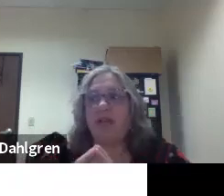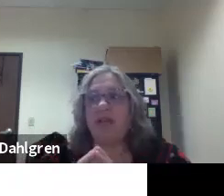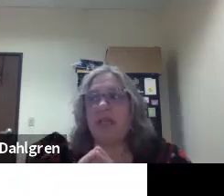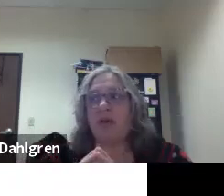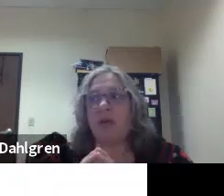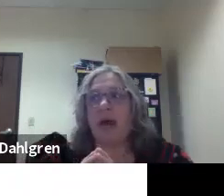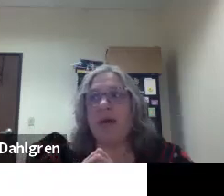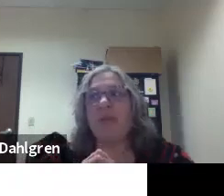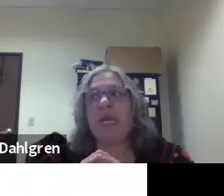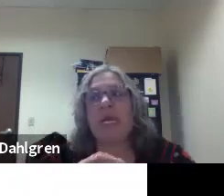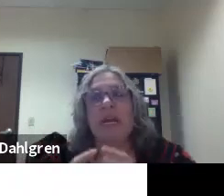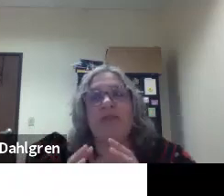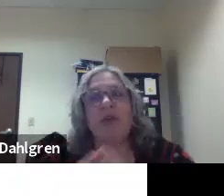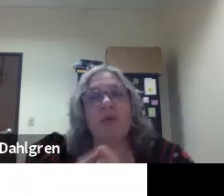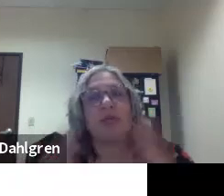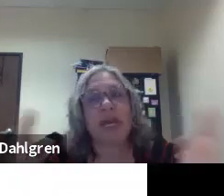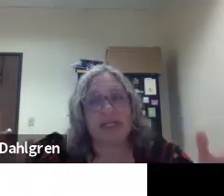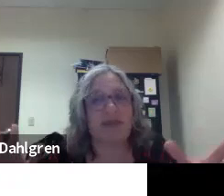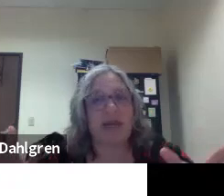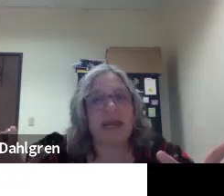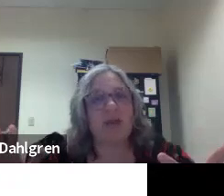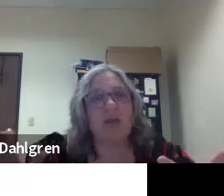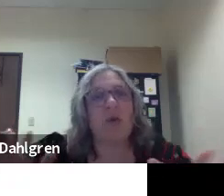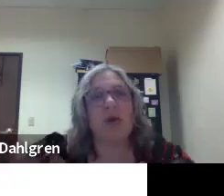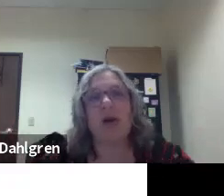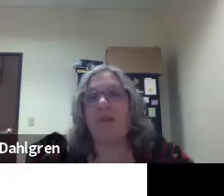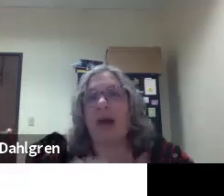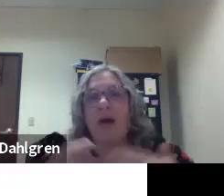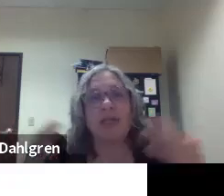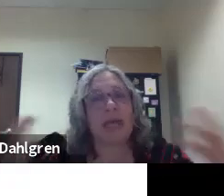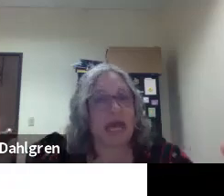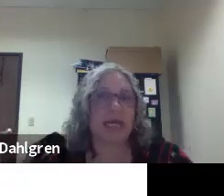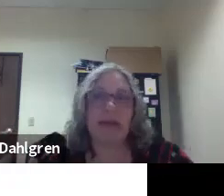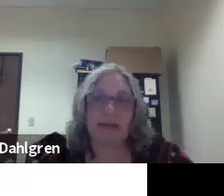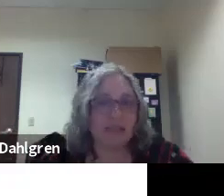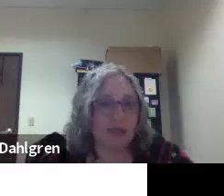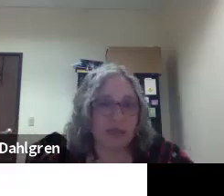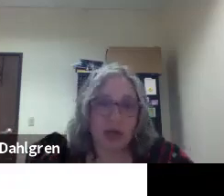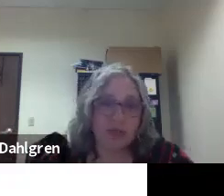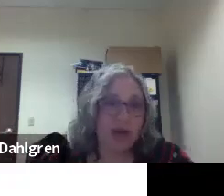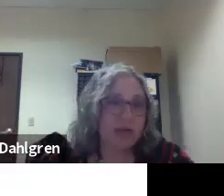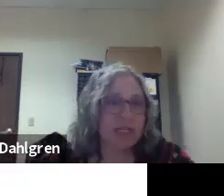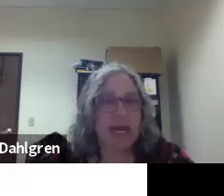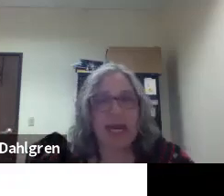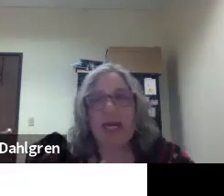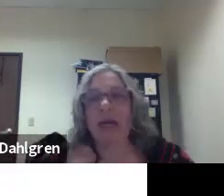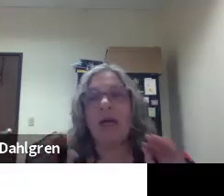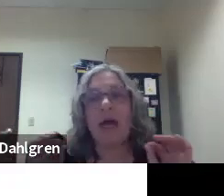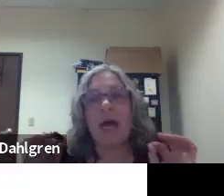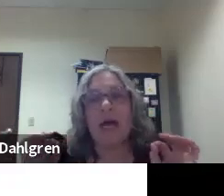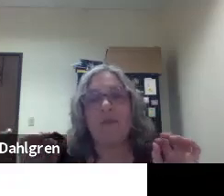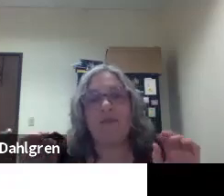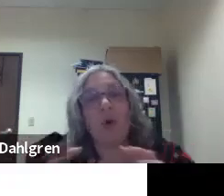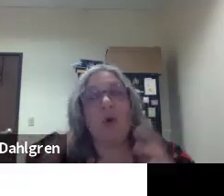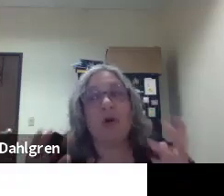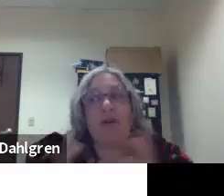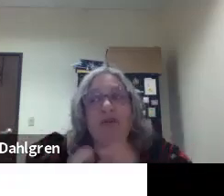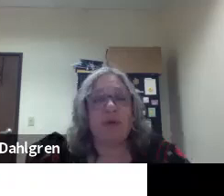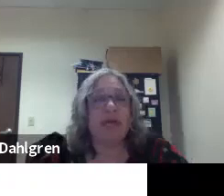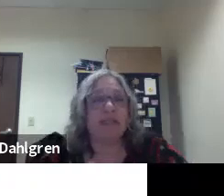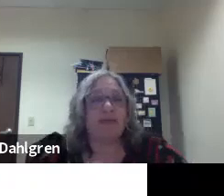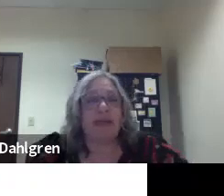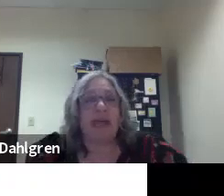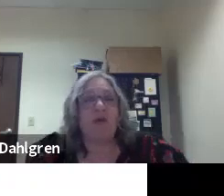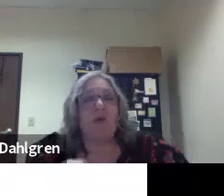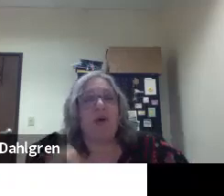those agencies or not, if you would like to find out more about anything that's been talked about today, or if you